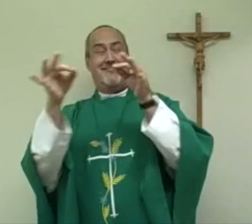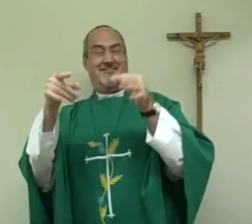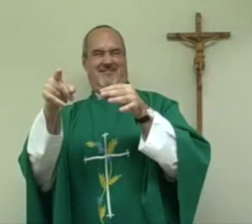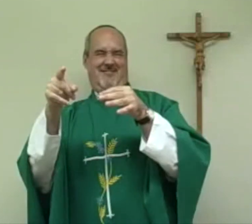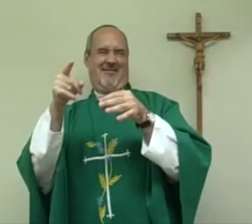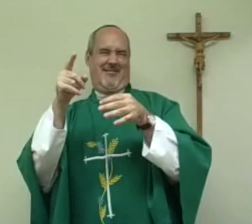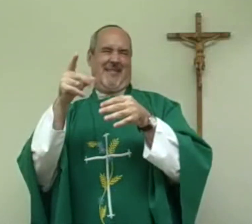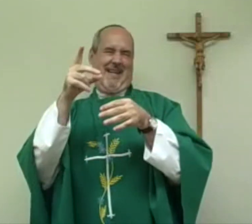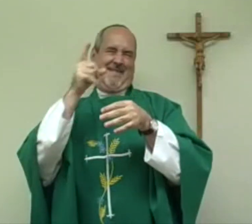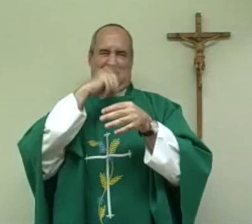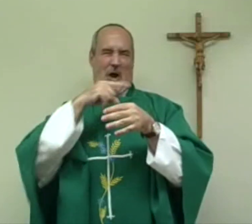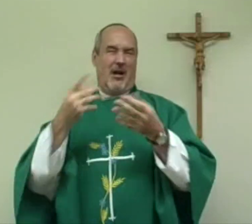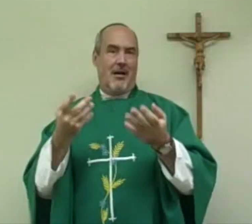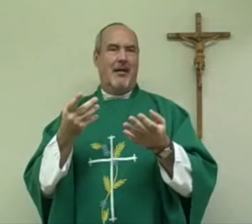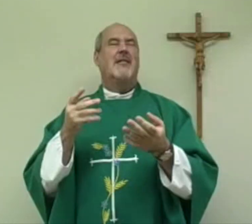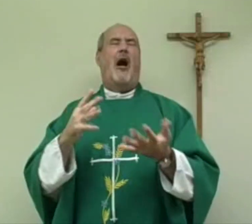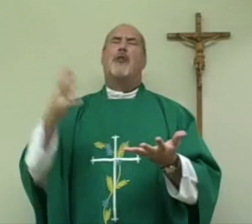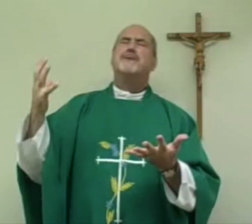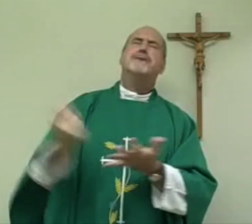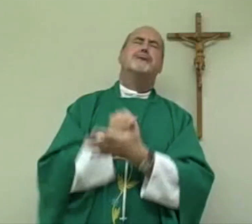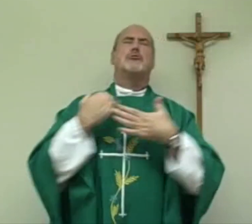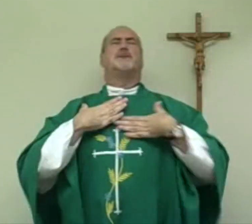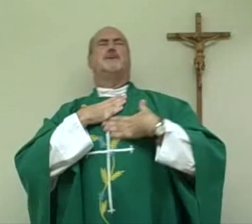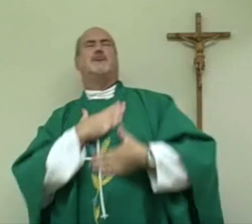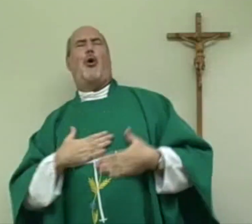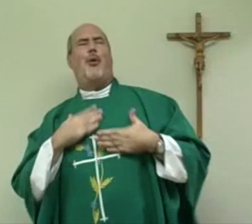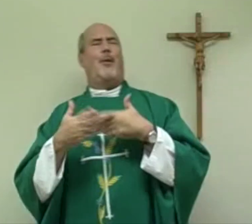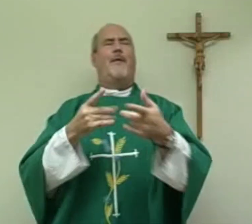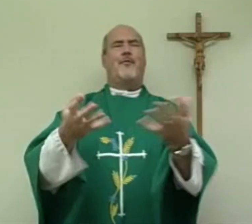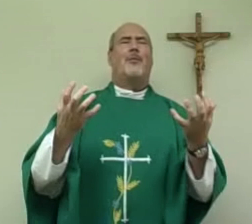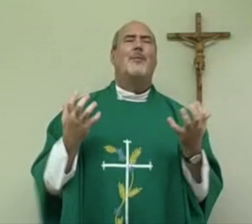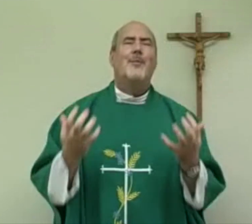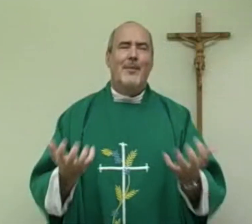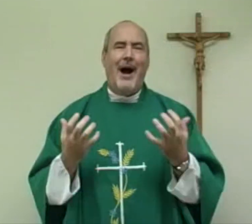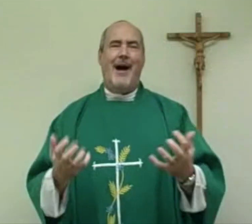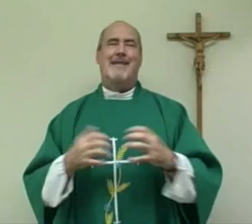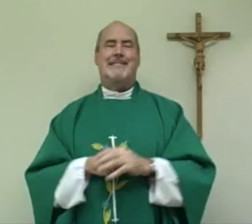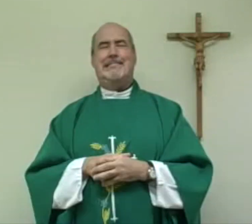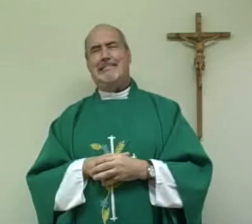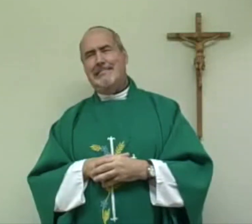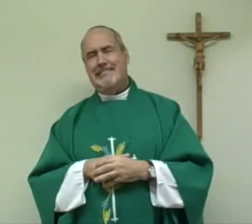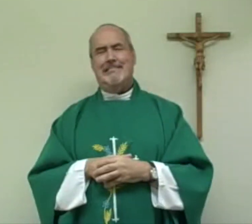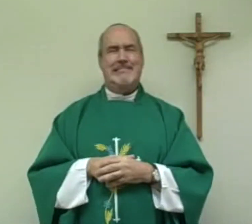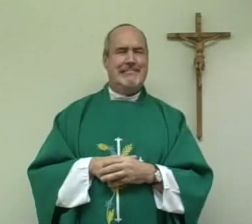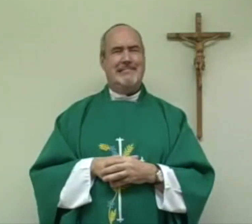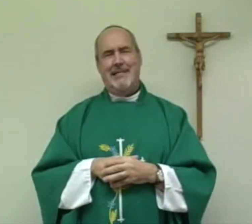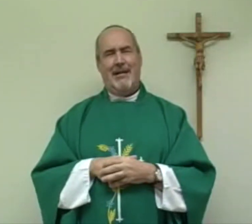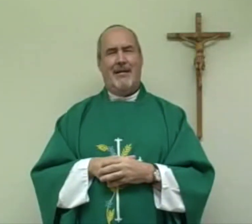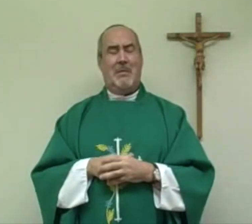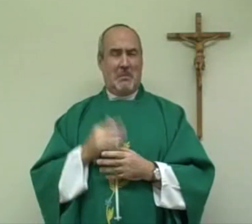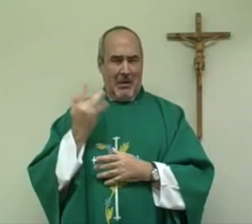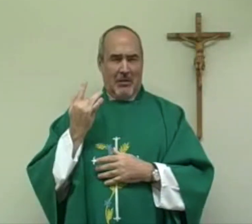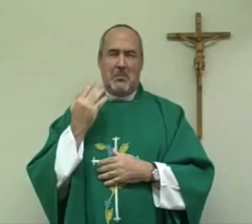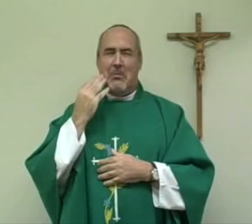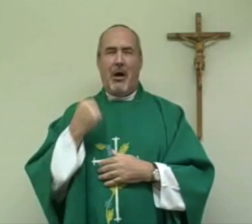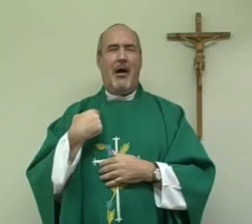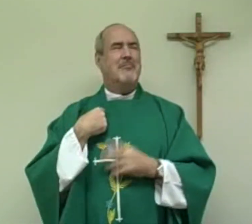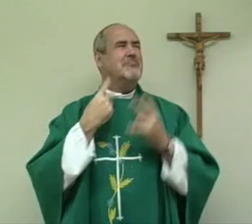The second half of that statement is false. That we need to seize everything that we want and do it all and have it all now.